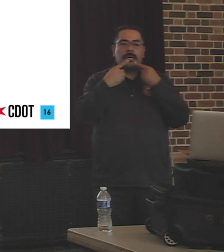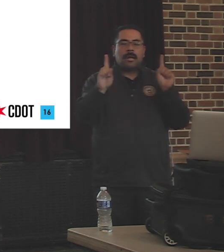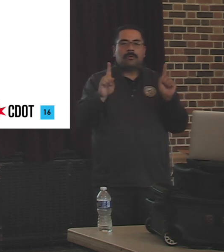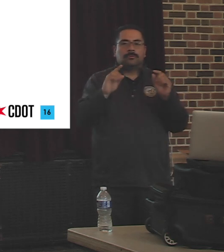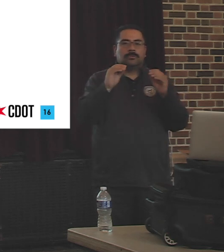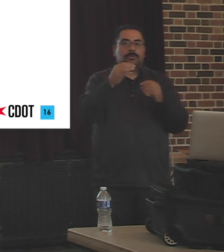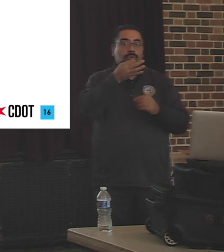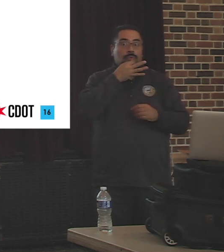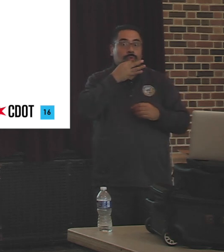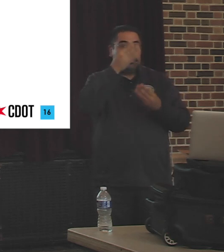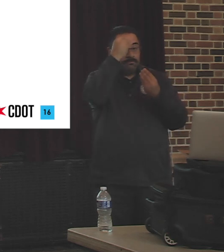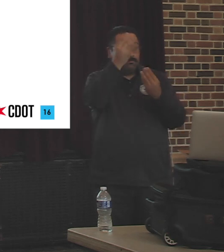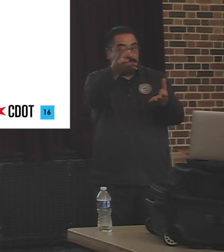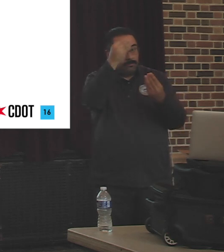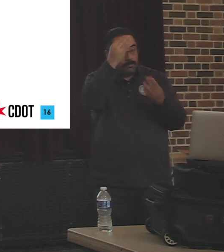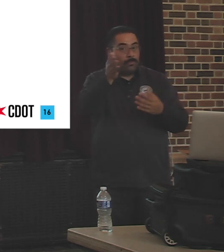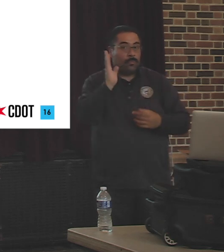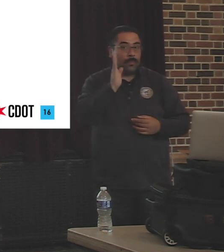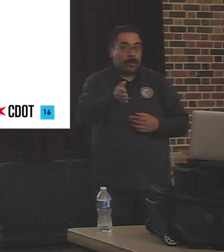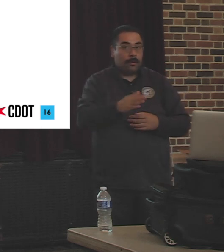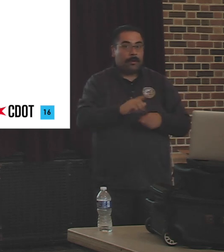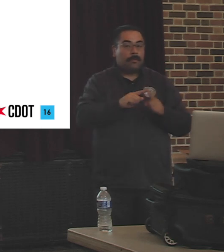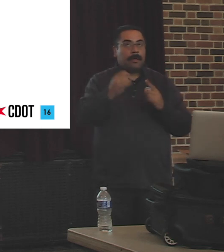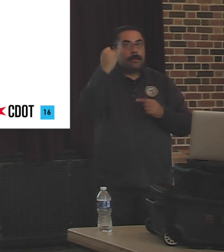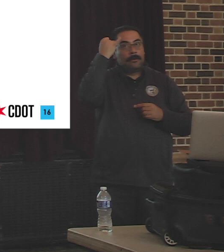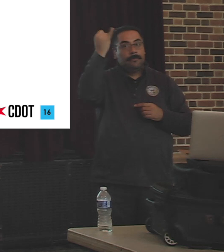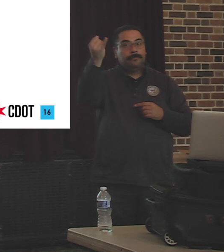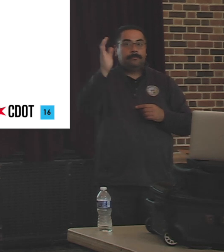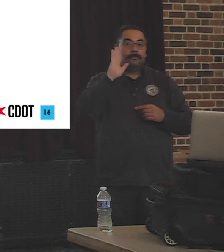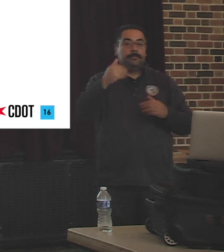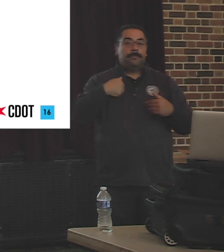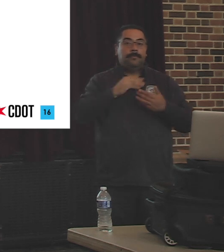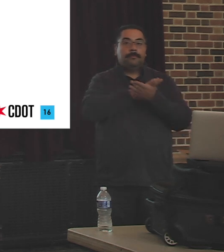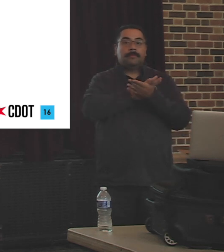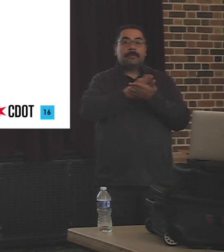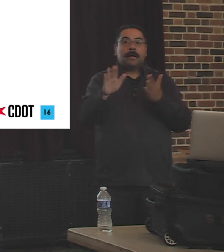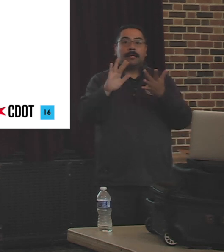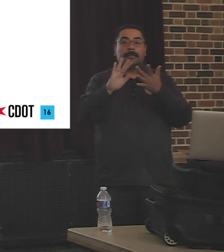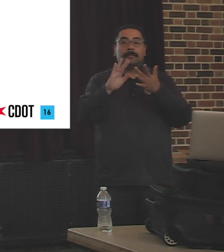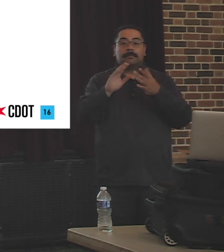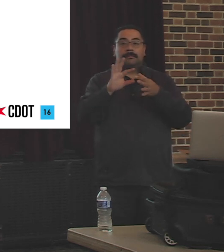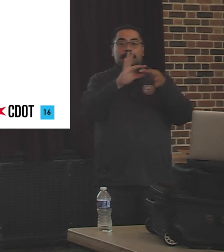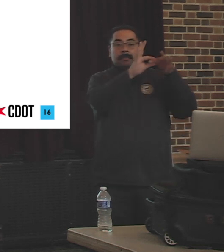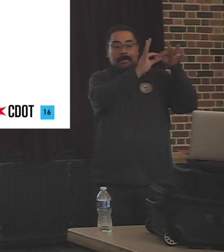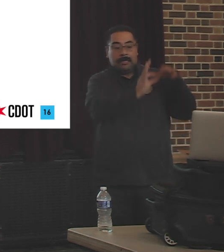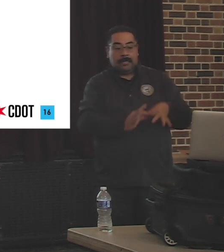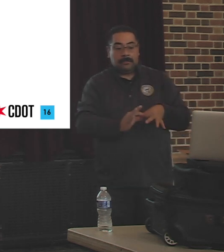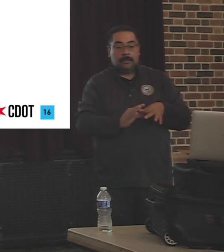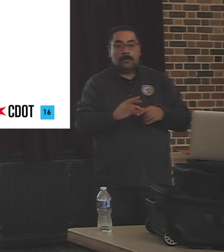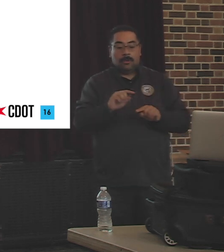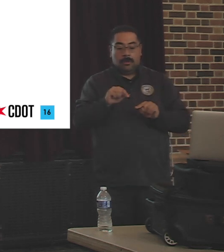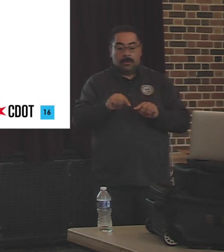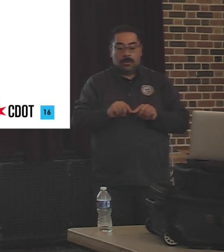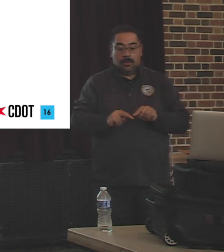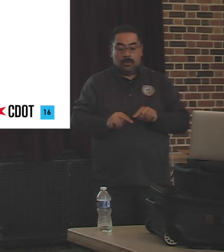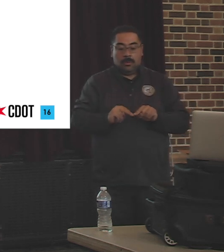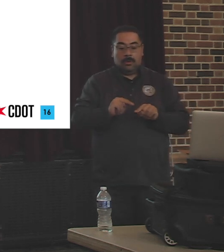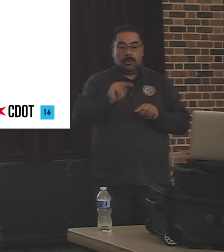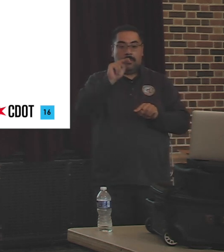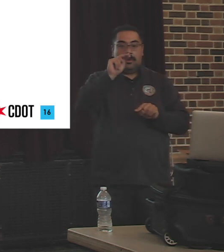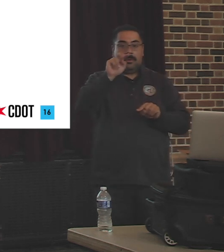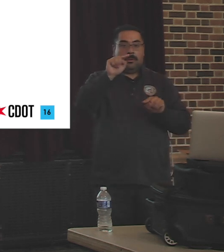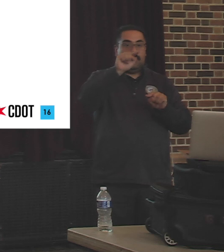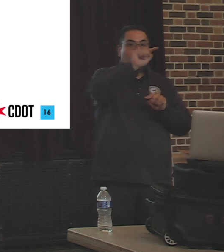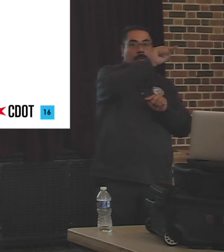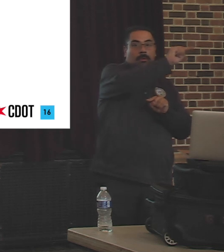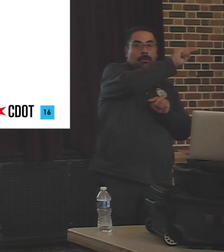very soon. But really the idea is to connect. You'll have a really nice connection between North Lawndale, South Lawndale, Brighton Park, going through a lot of